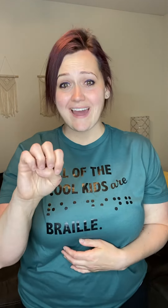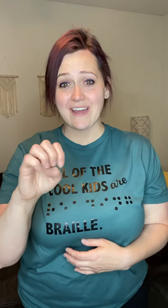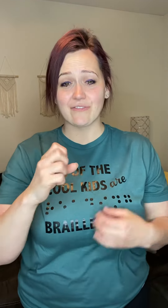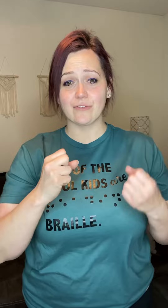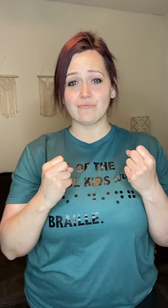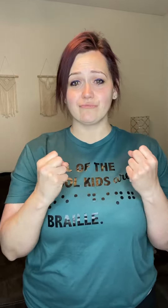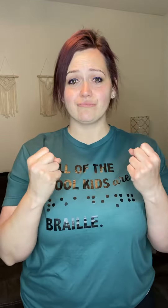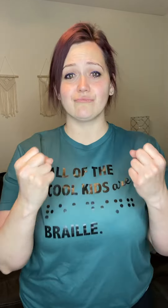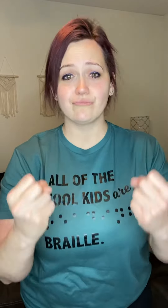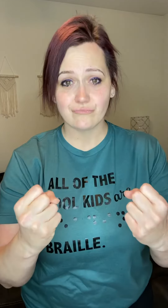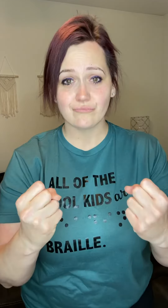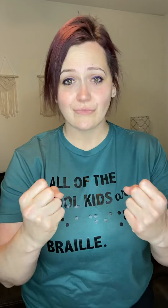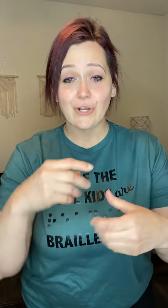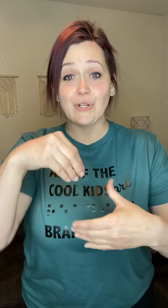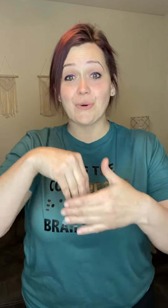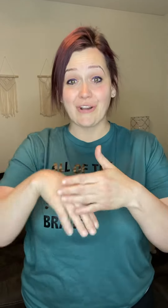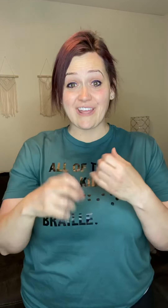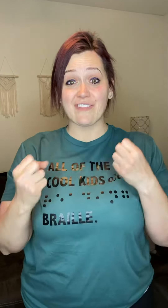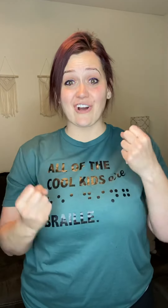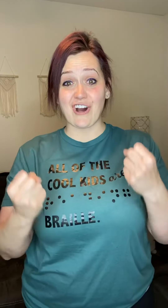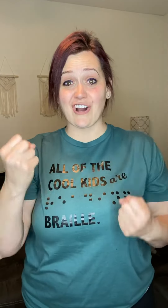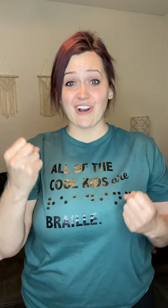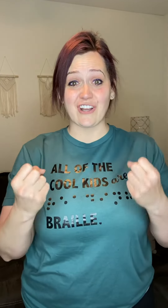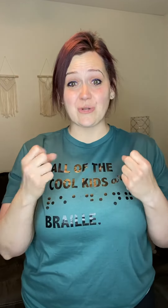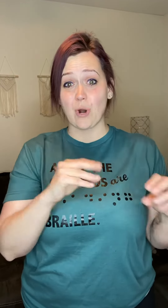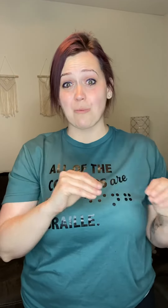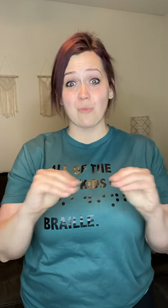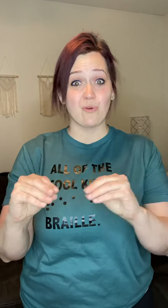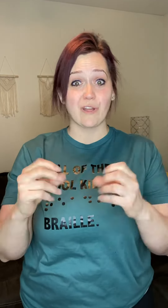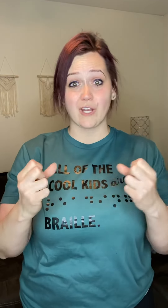Drive. You are in the car and you are moving.